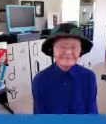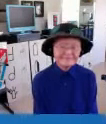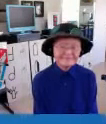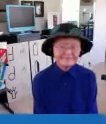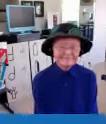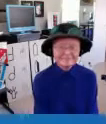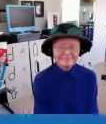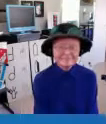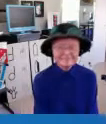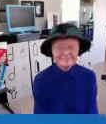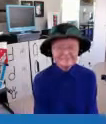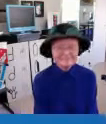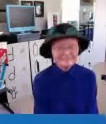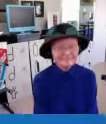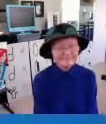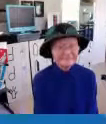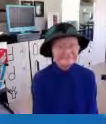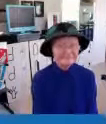and